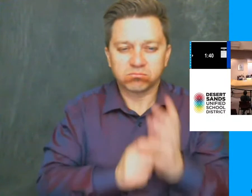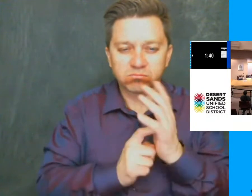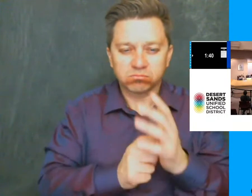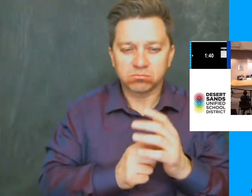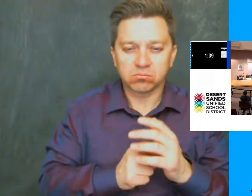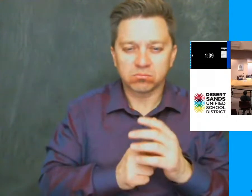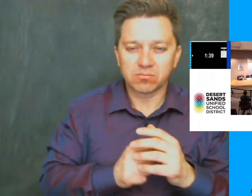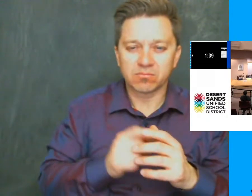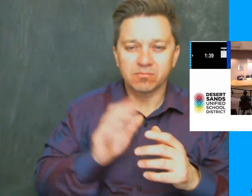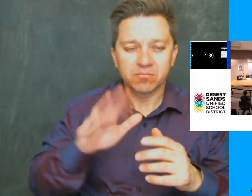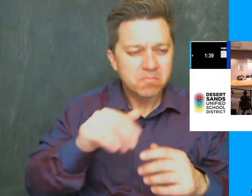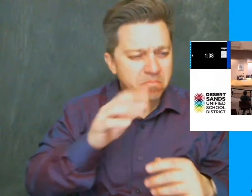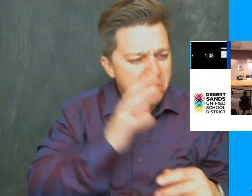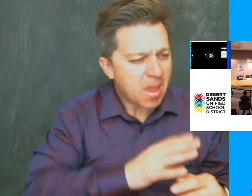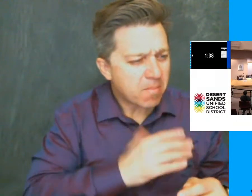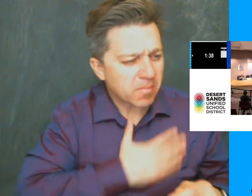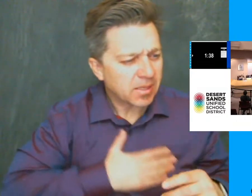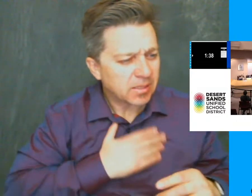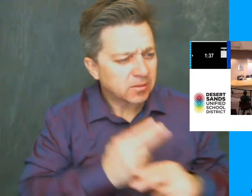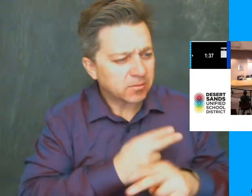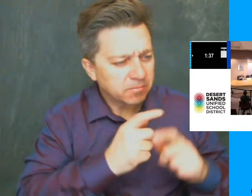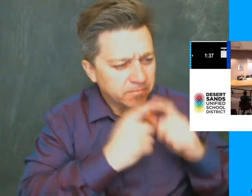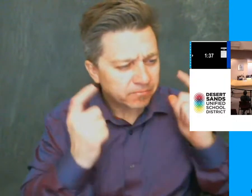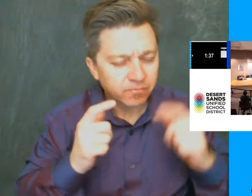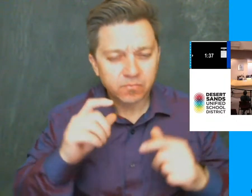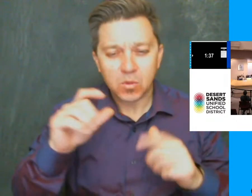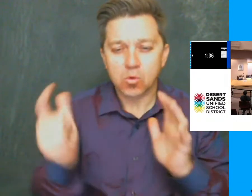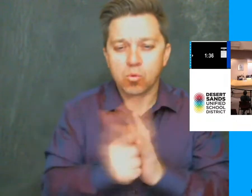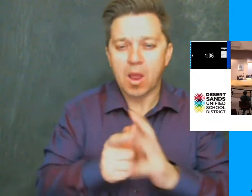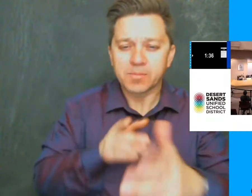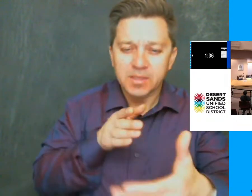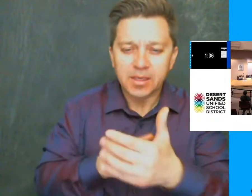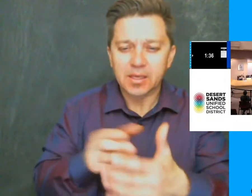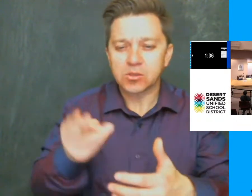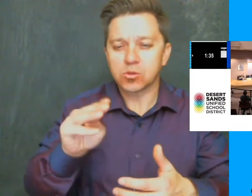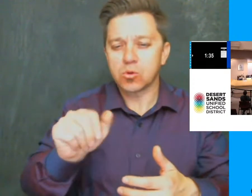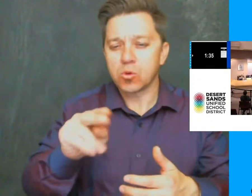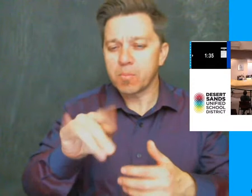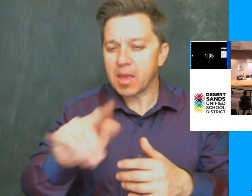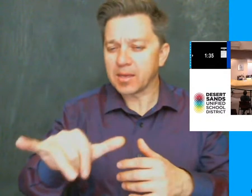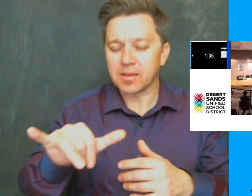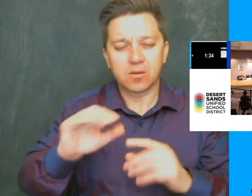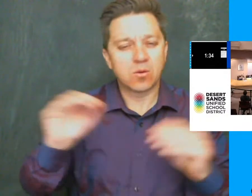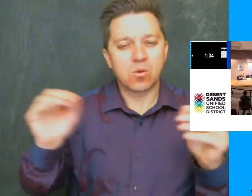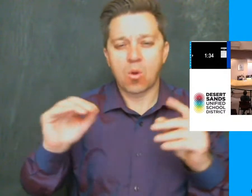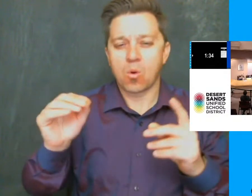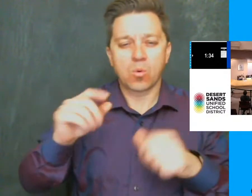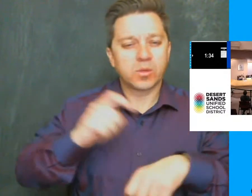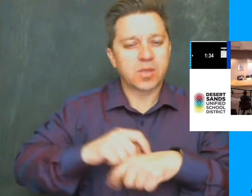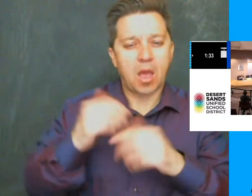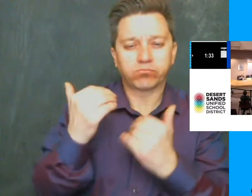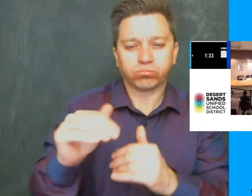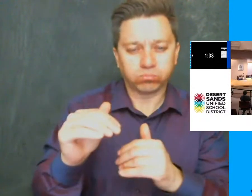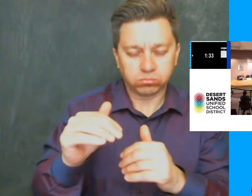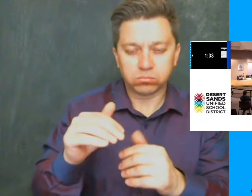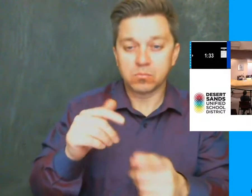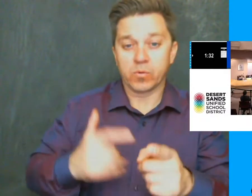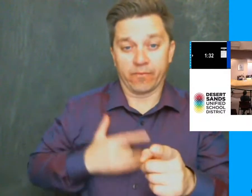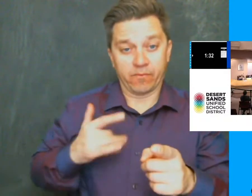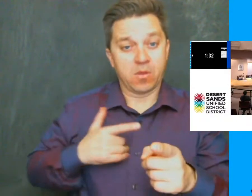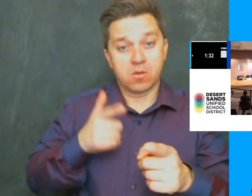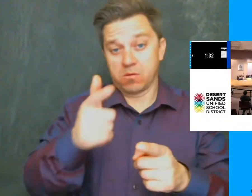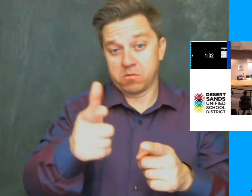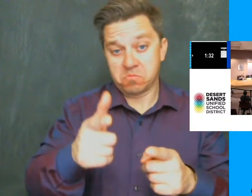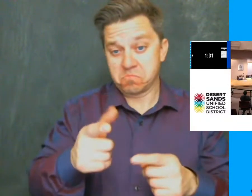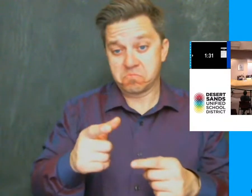please put your mask on? Crimes against humanity do not have a statute of limitation. You think that you are not